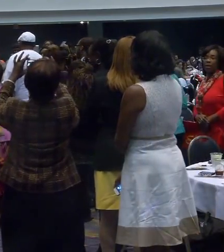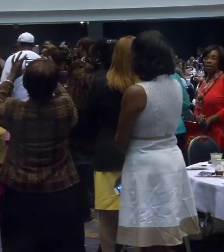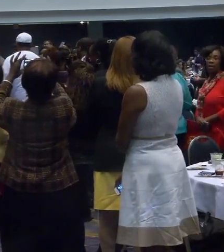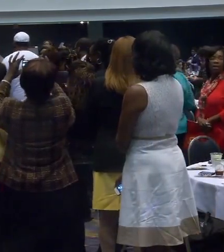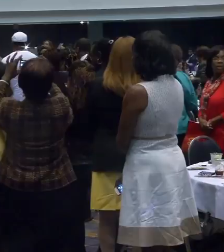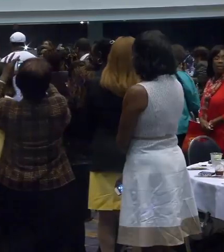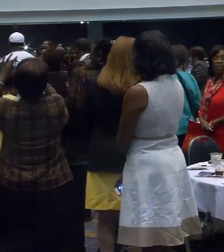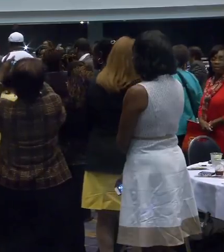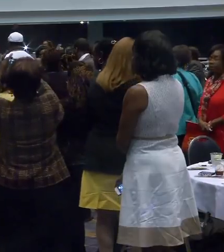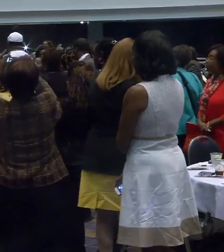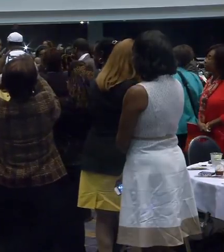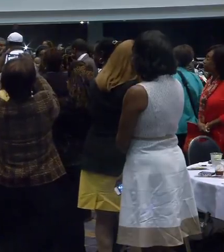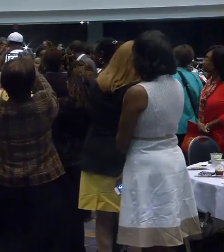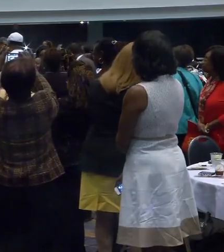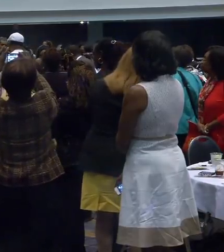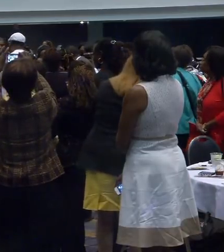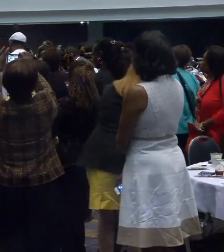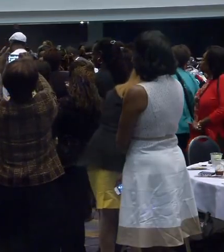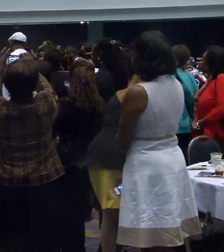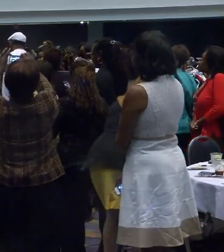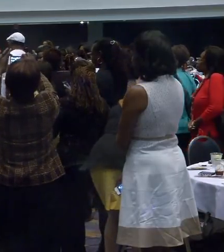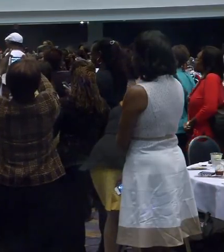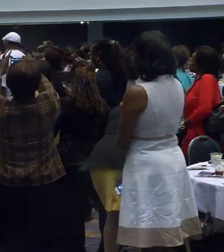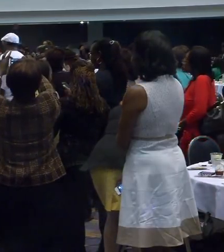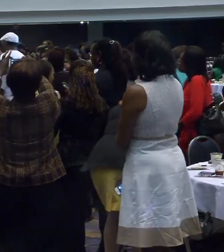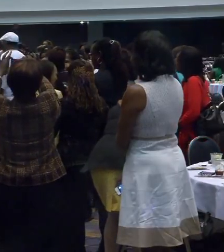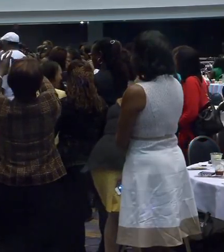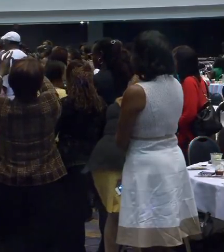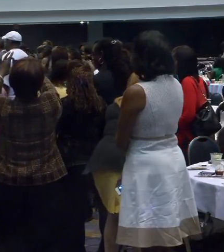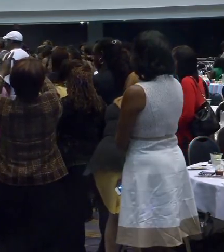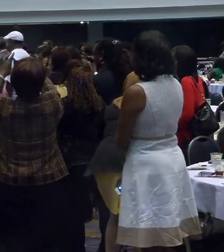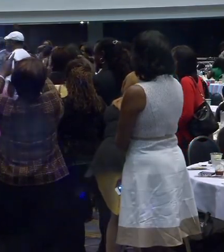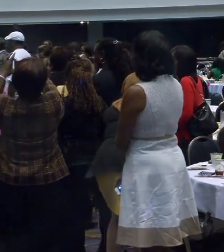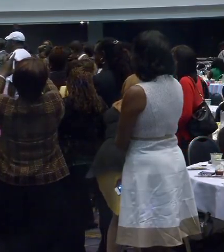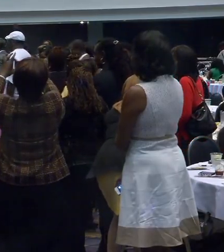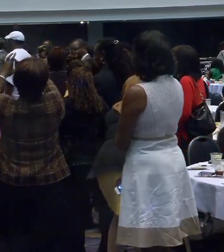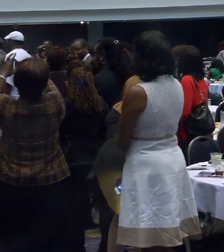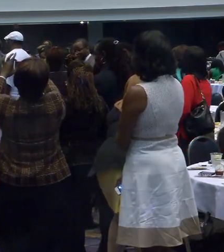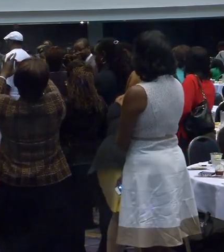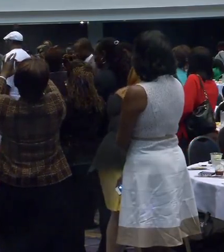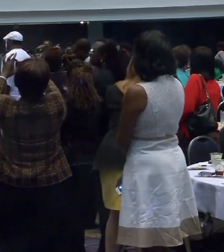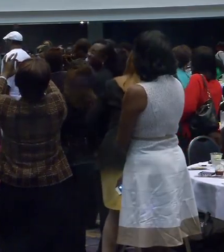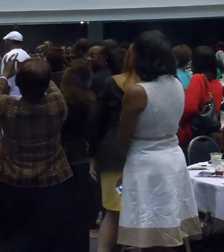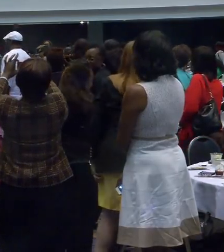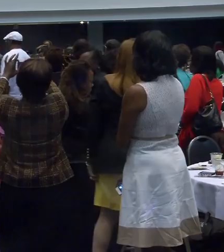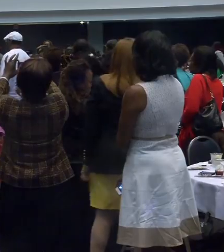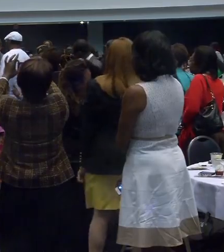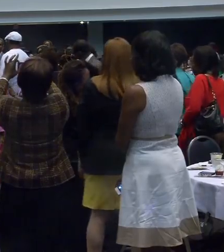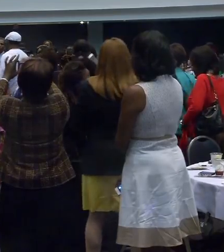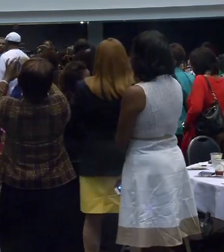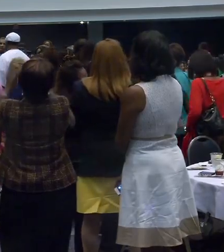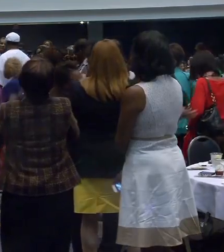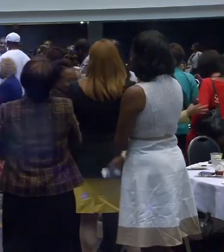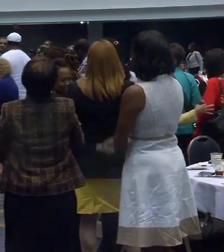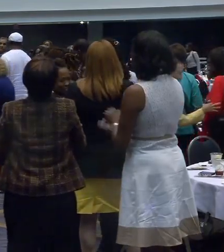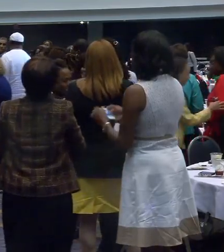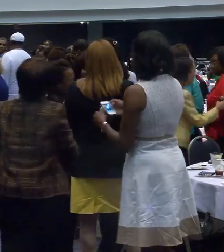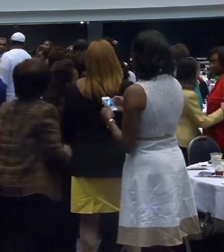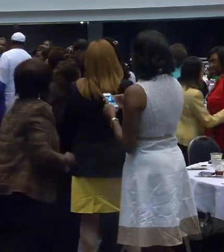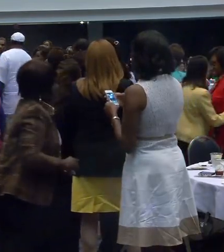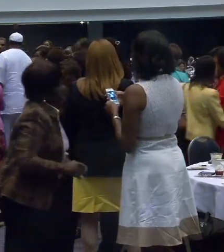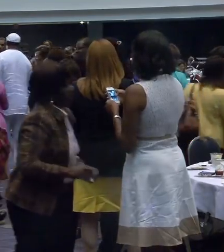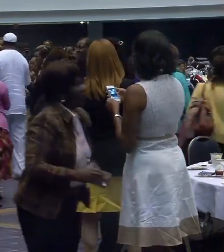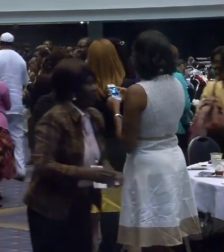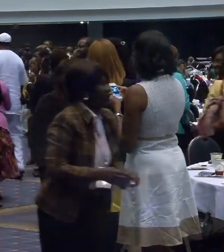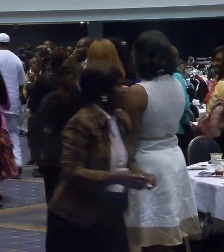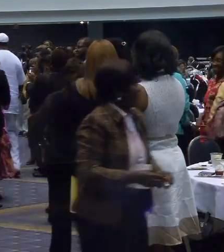book. Write it in a black and white notebook with a pencil. Yeah? Because once it's done, you'll